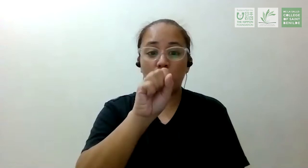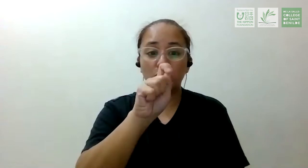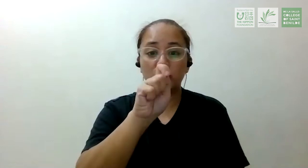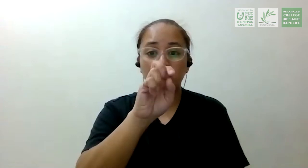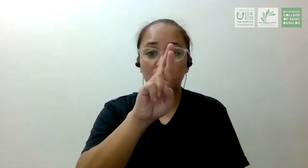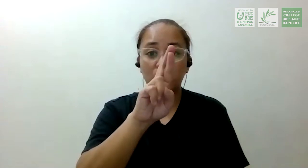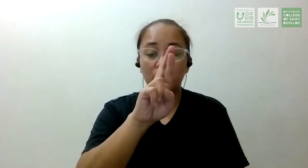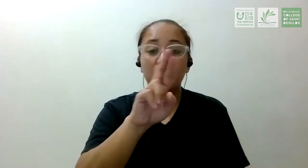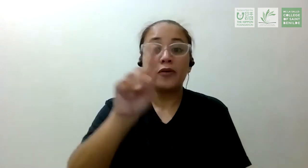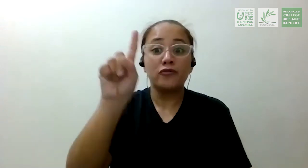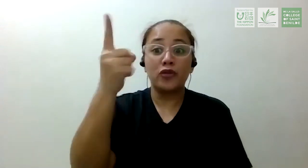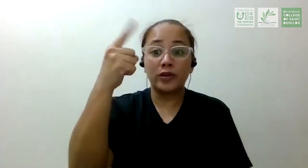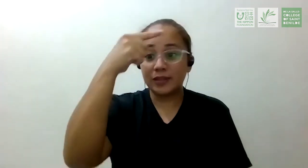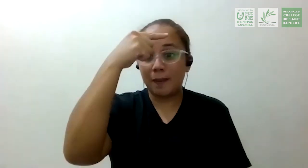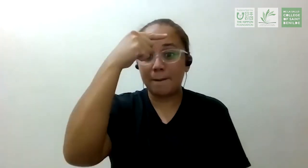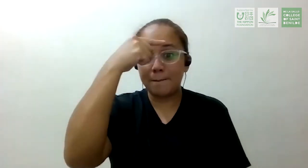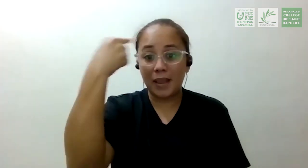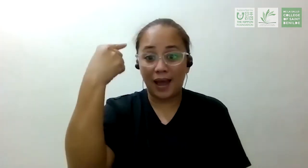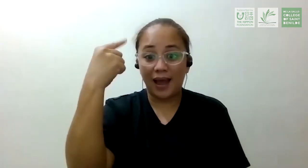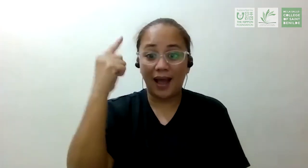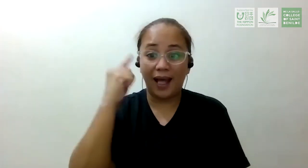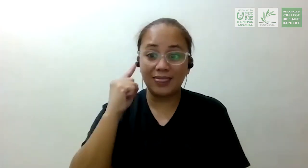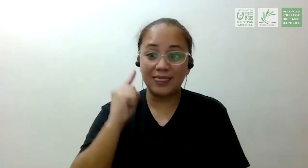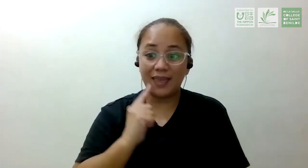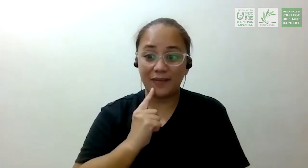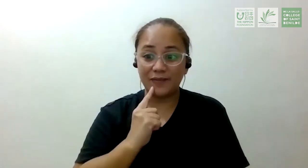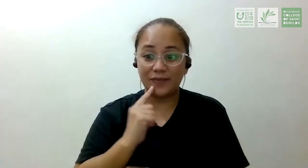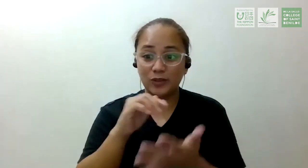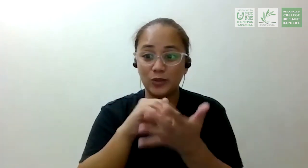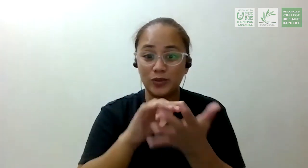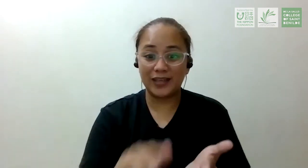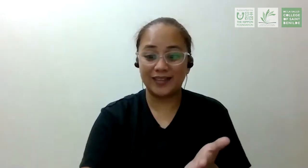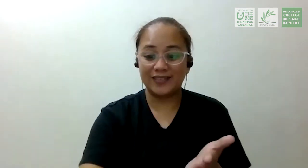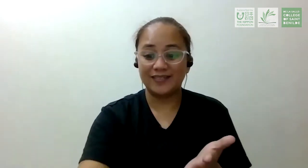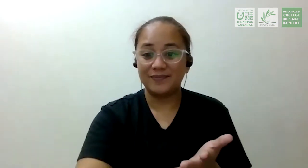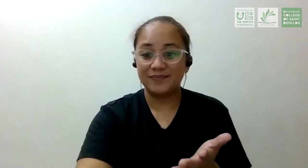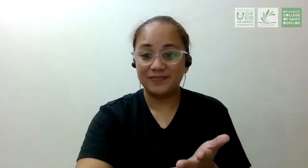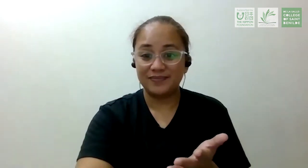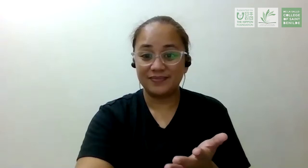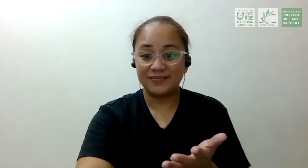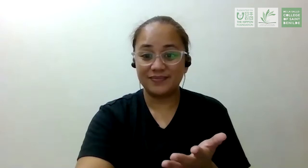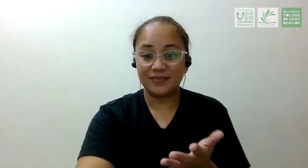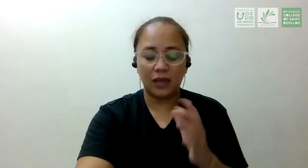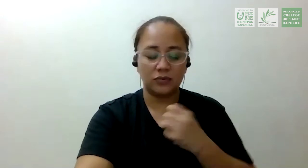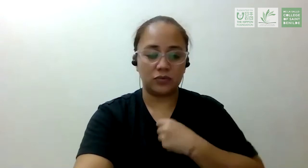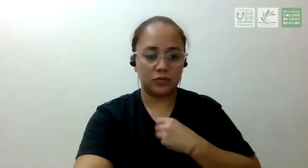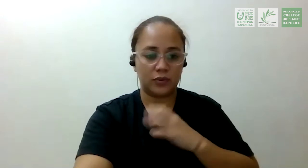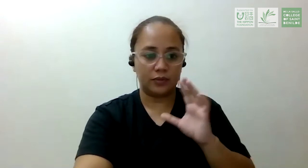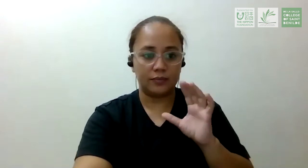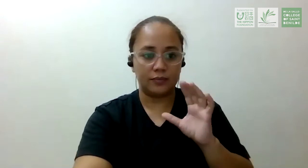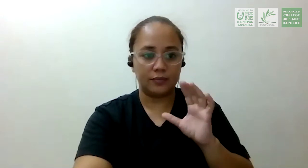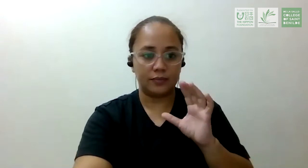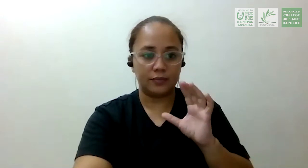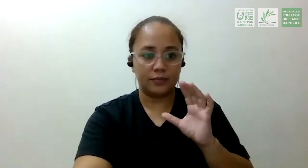student. Okay, no, sorry.